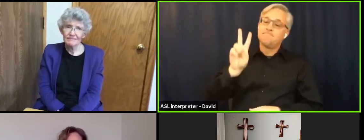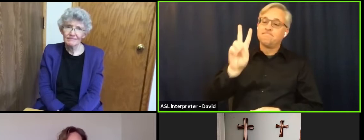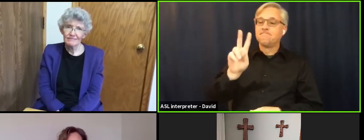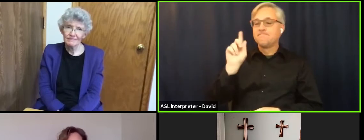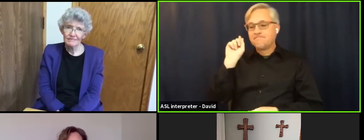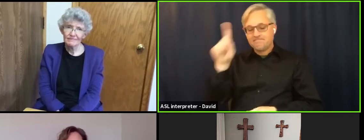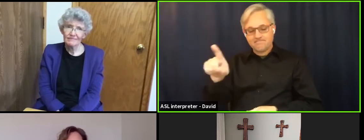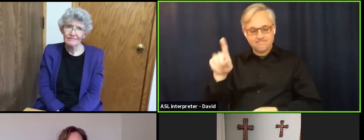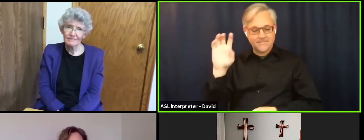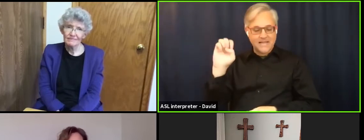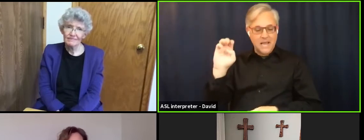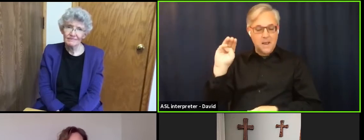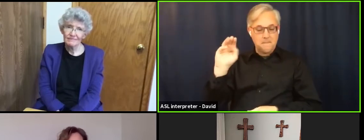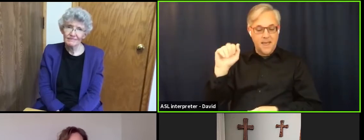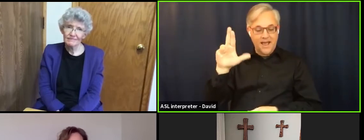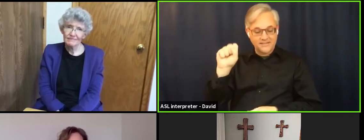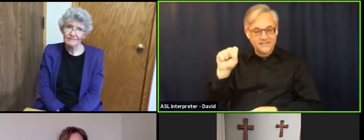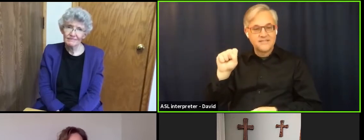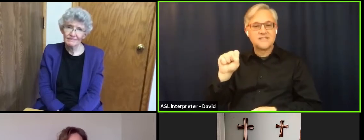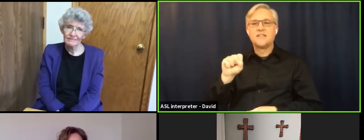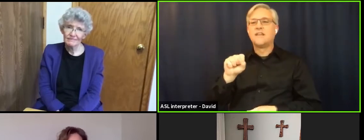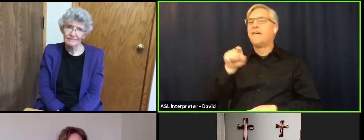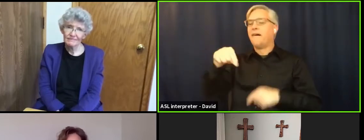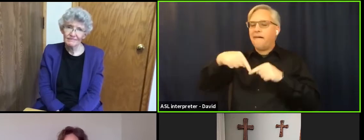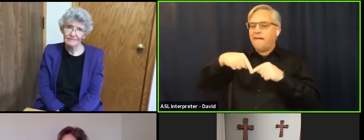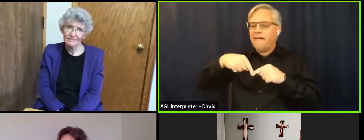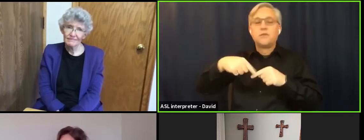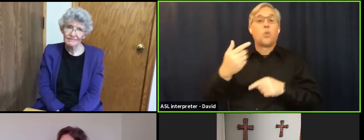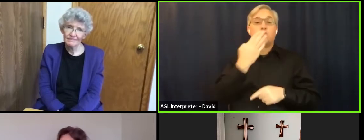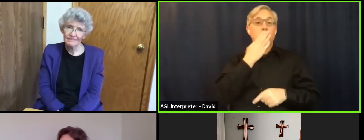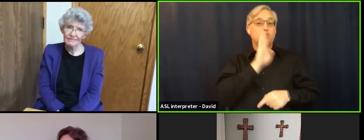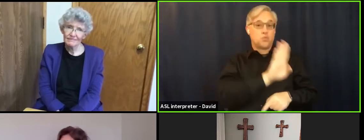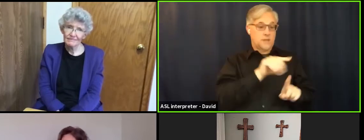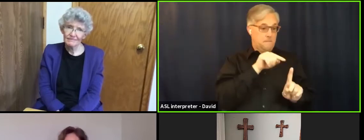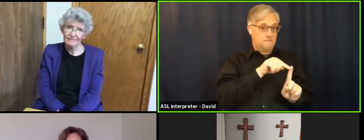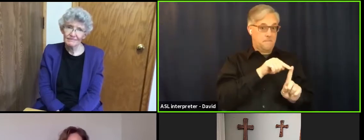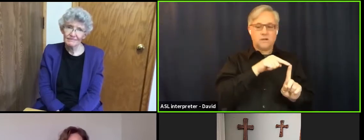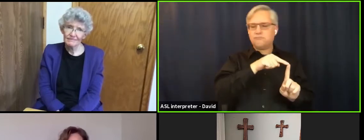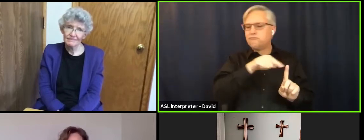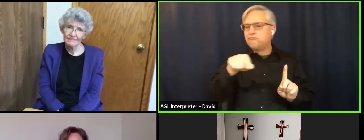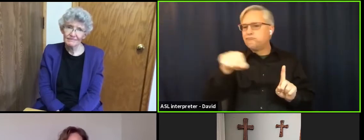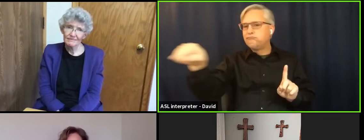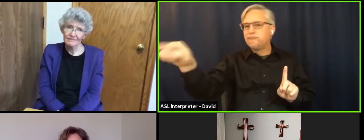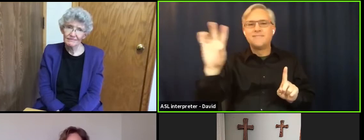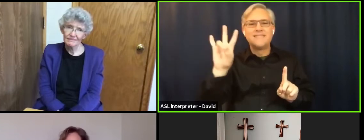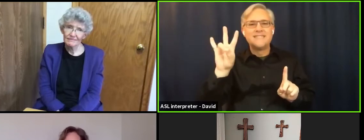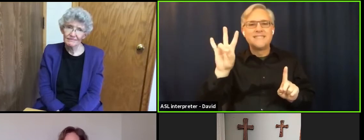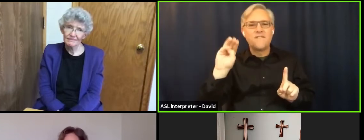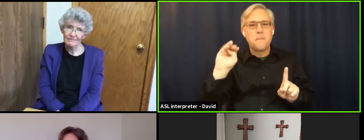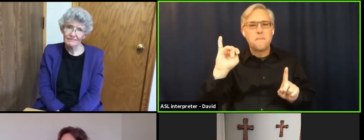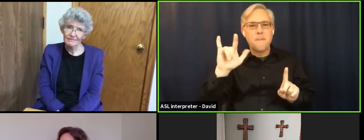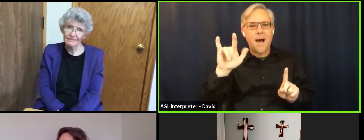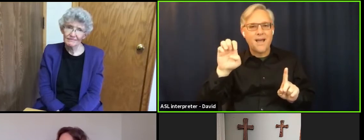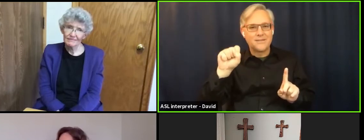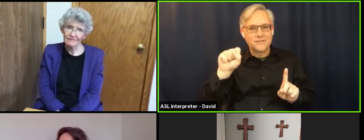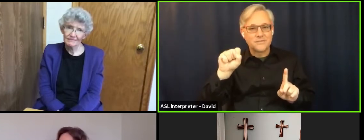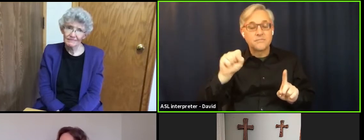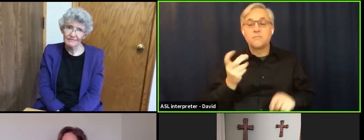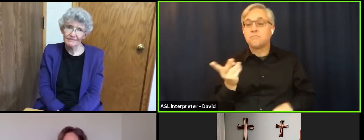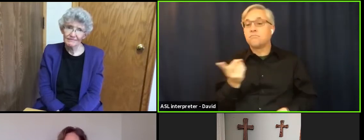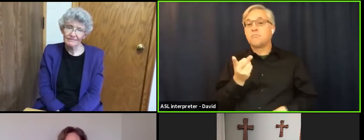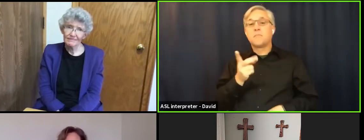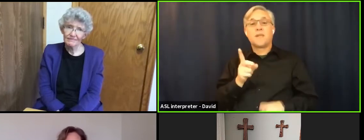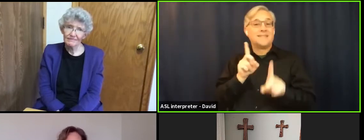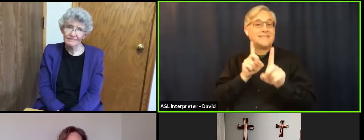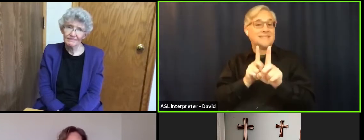a 7-mile walk from Jerusalem. So these two disciples are walking and talking and trying